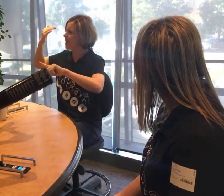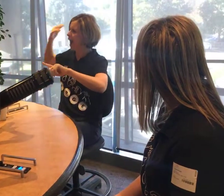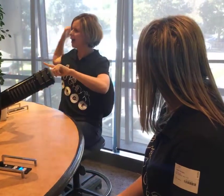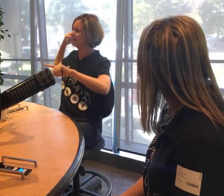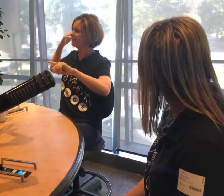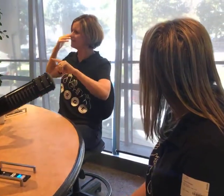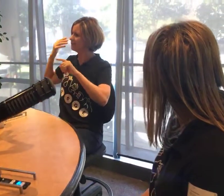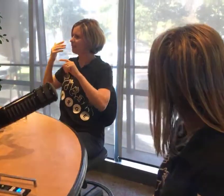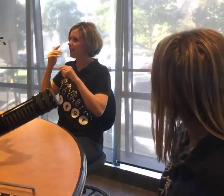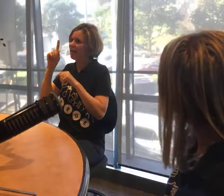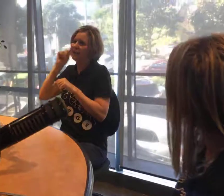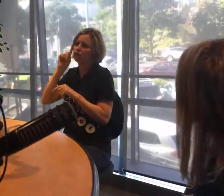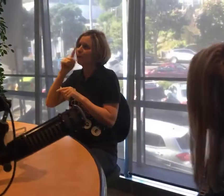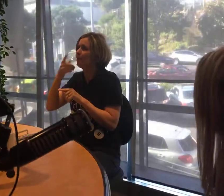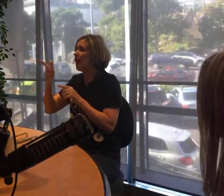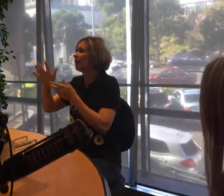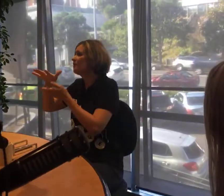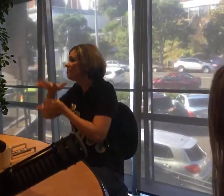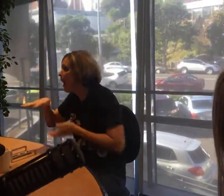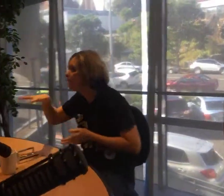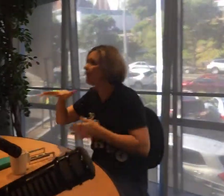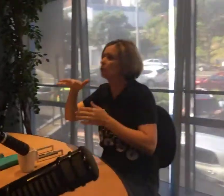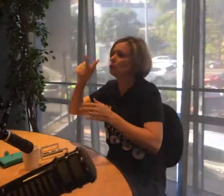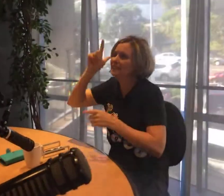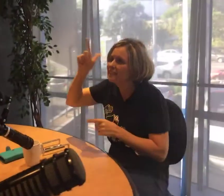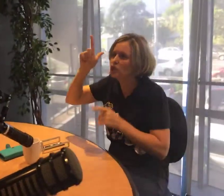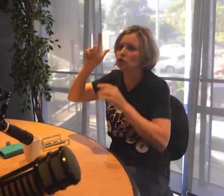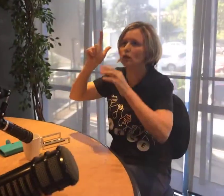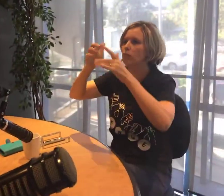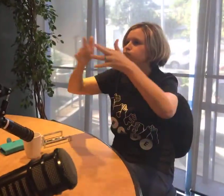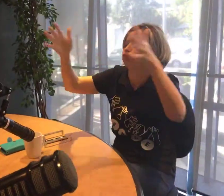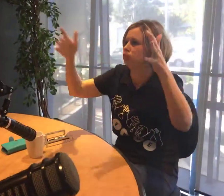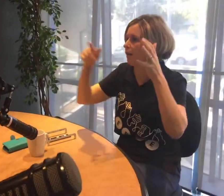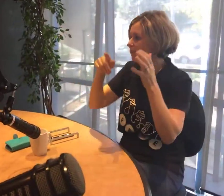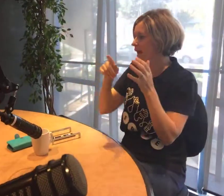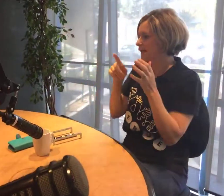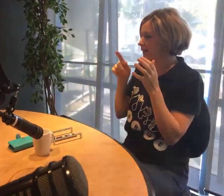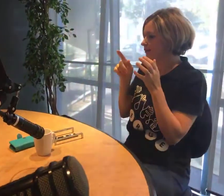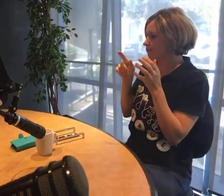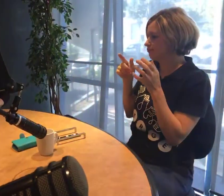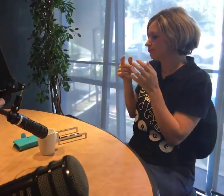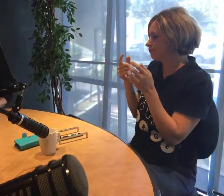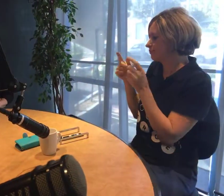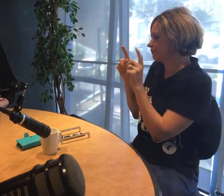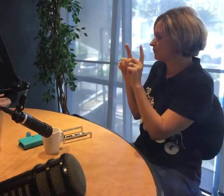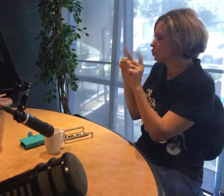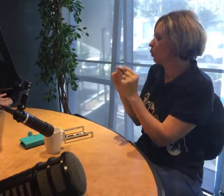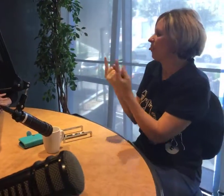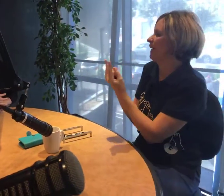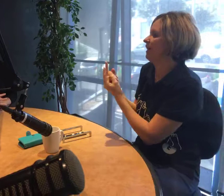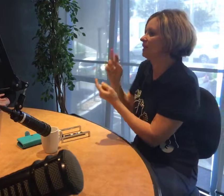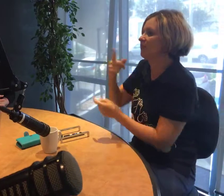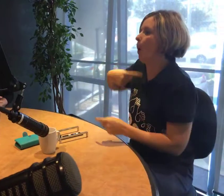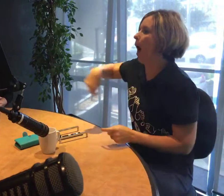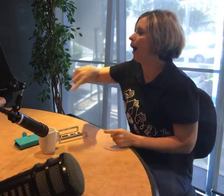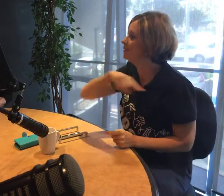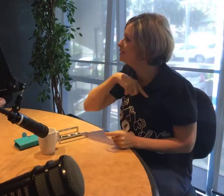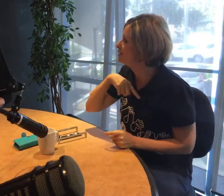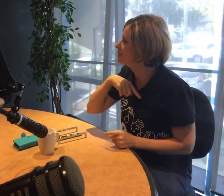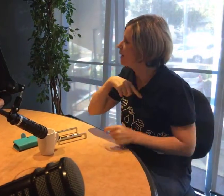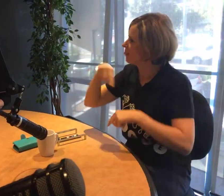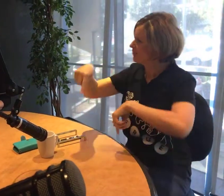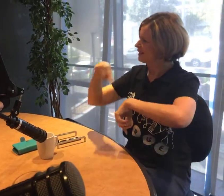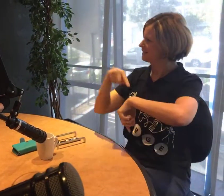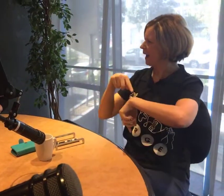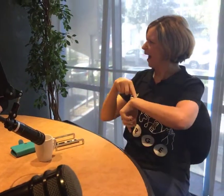I think, empowerment. In the past, it was pretty much, I suppose, hearing dominated, where there was a reliance on